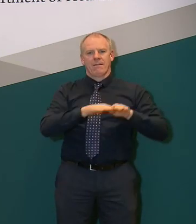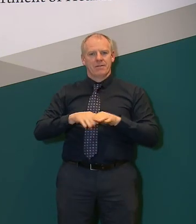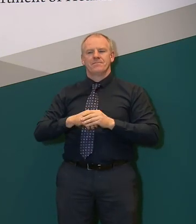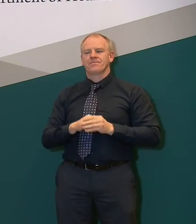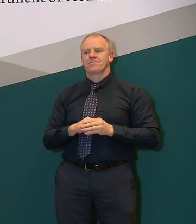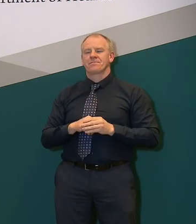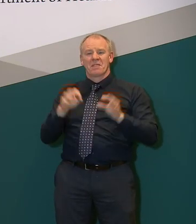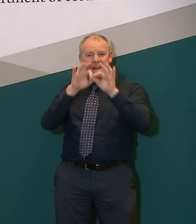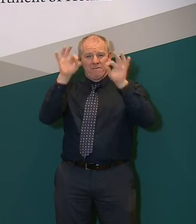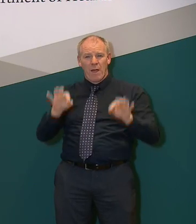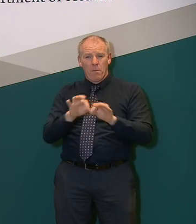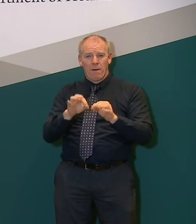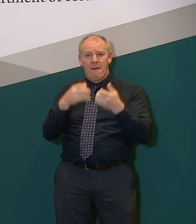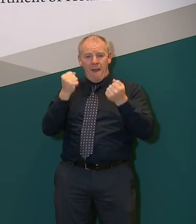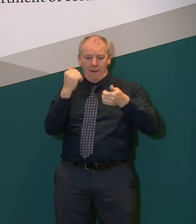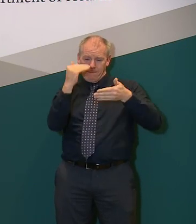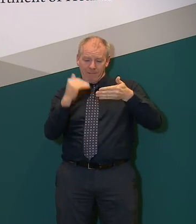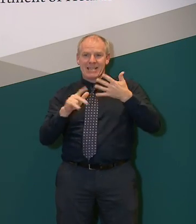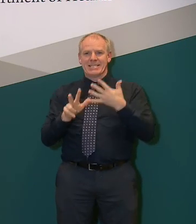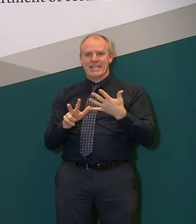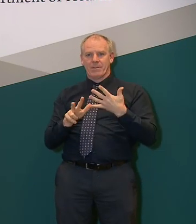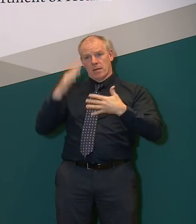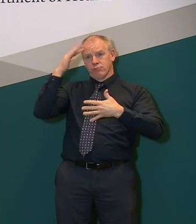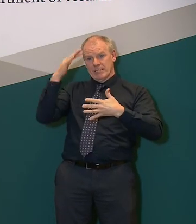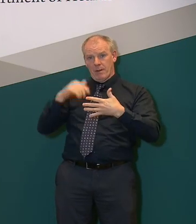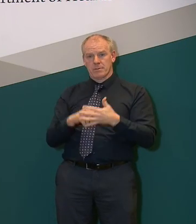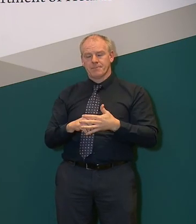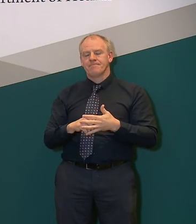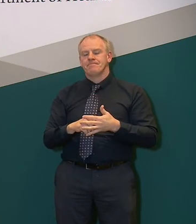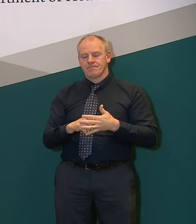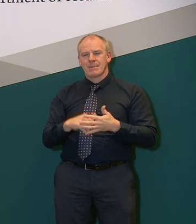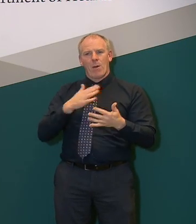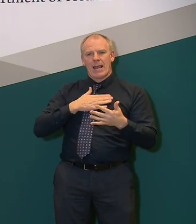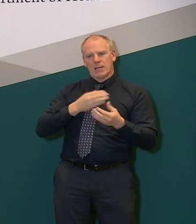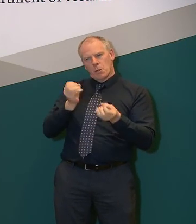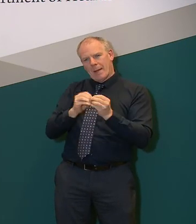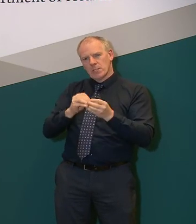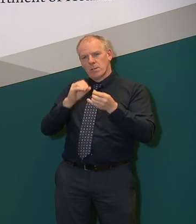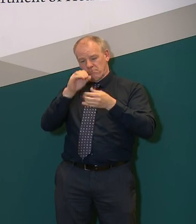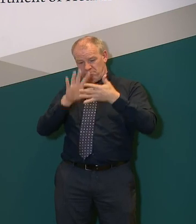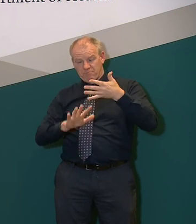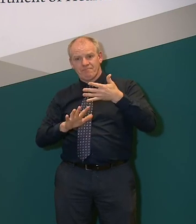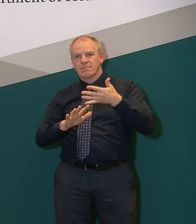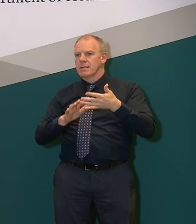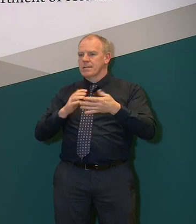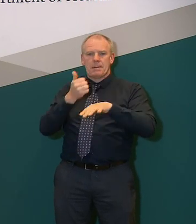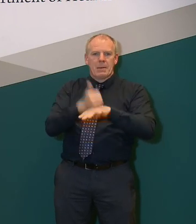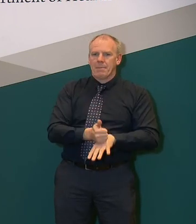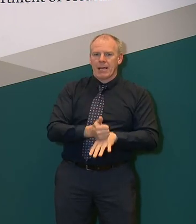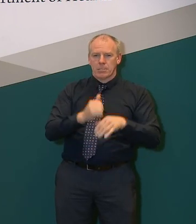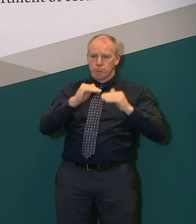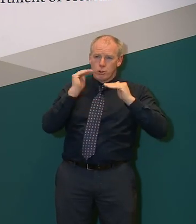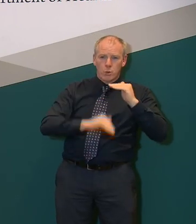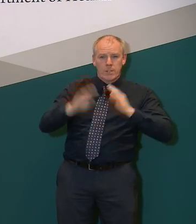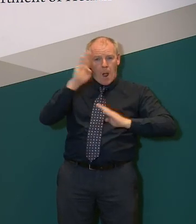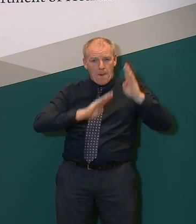framework contains seven different principles. I suppose the ones I think I'd like to highlight are minimising harm. That's obviously where